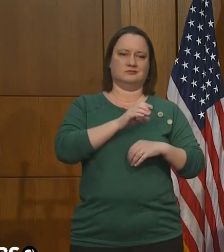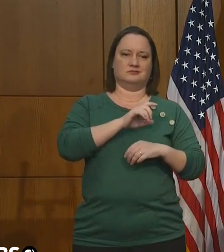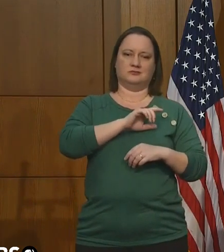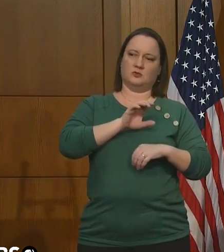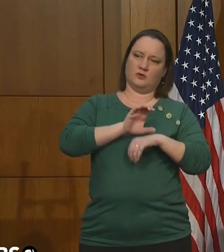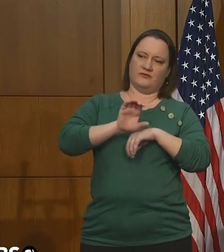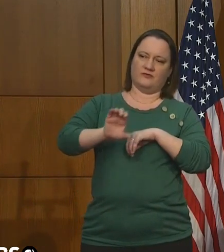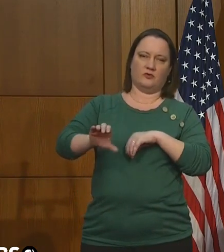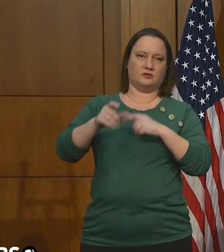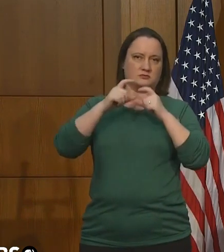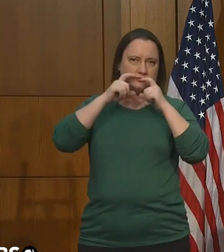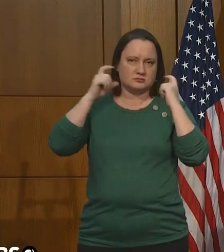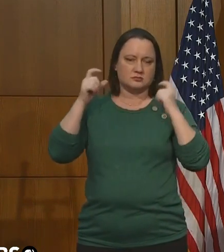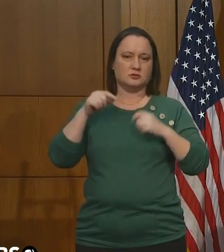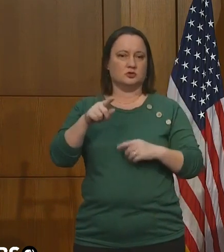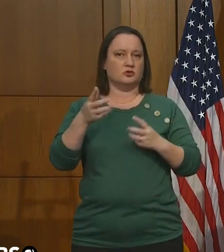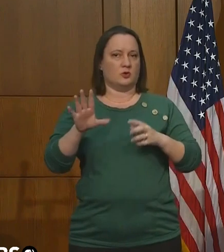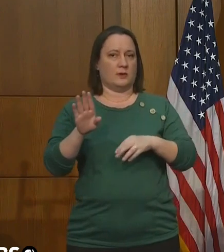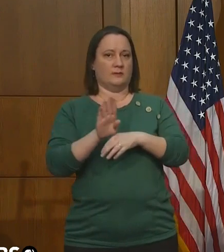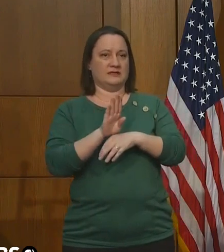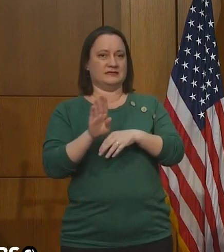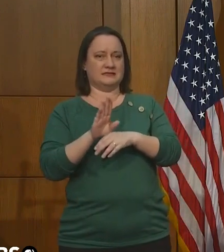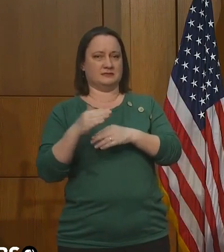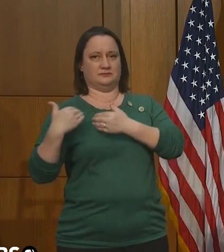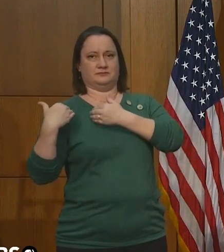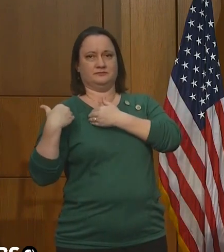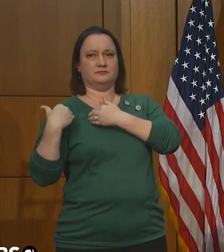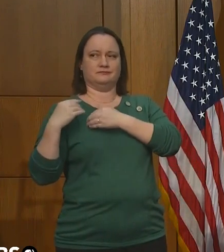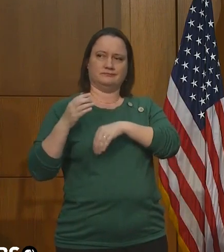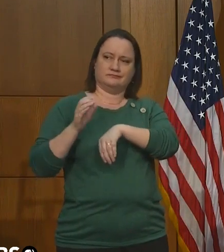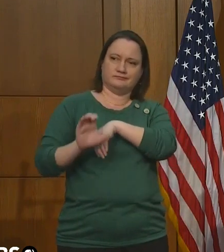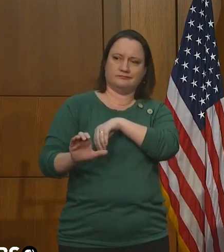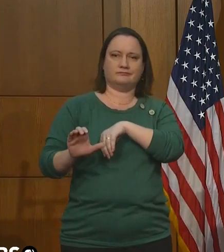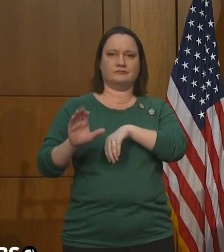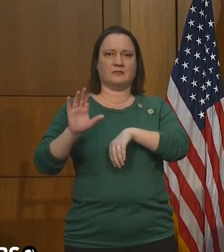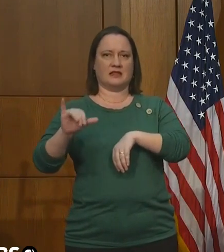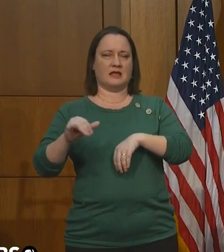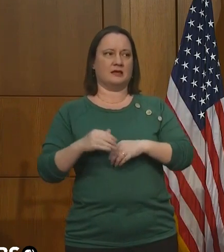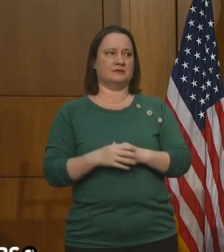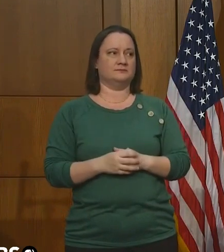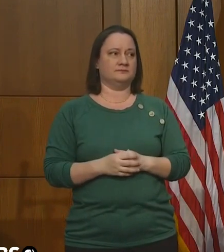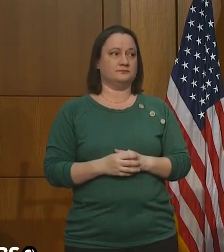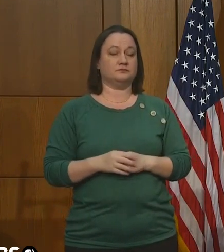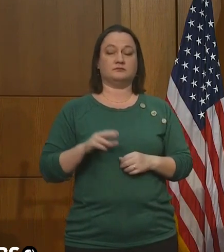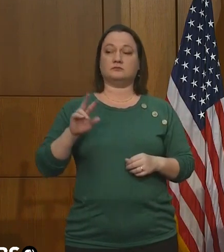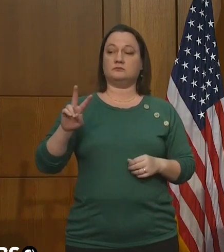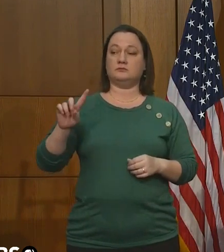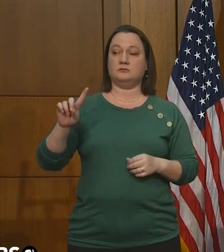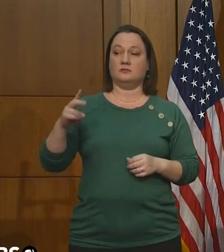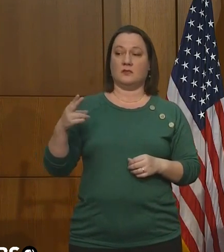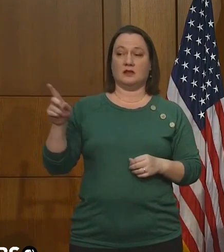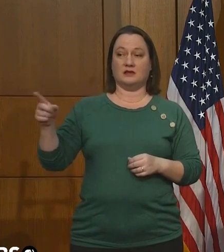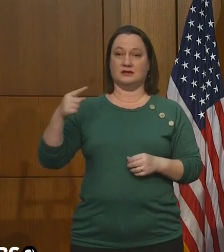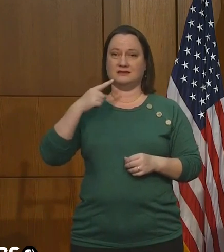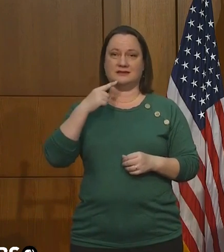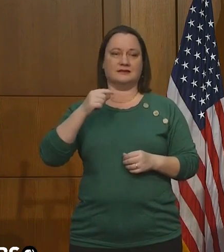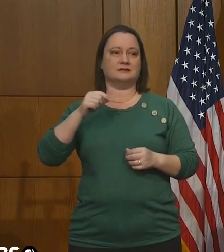requirement, and you also don't want businesses to be responsible for enforcing it. But I've been told by VDH that they won't be